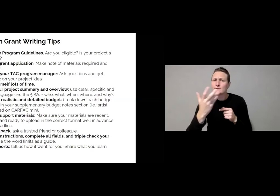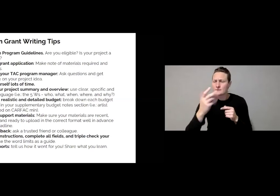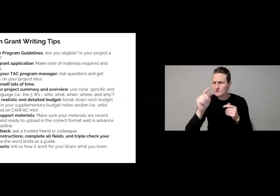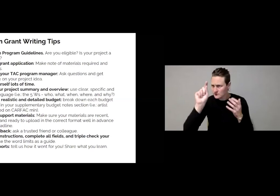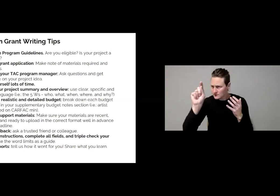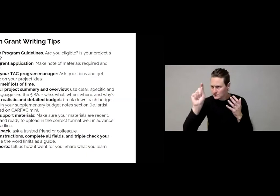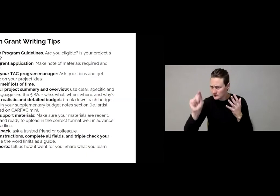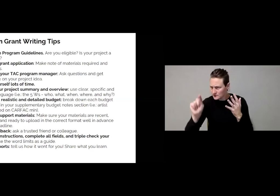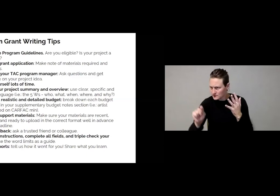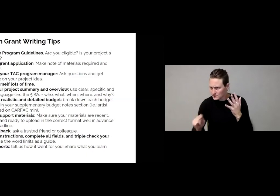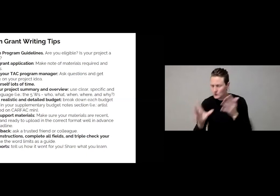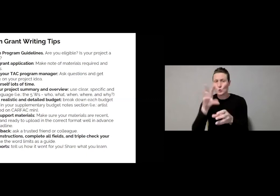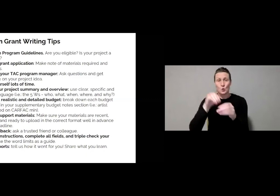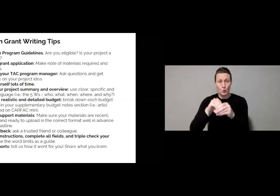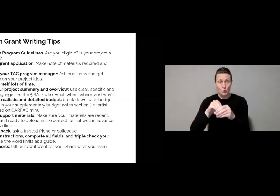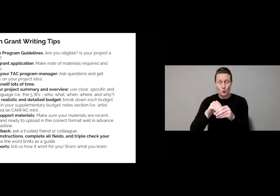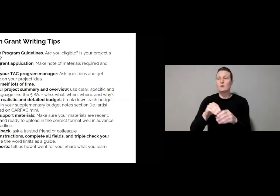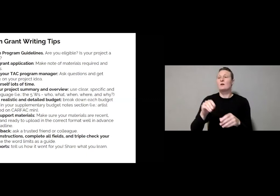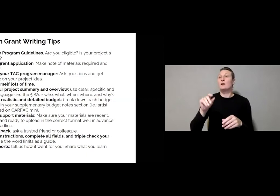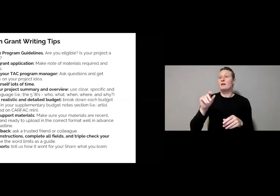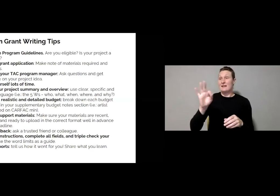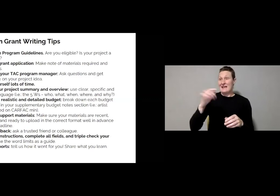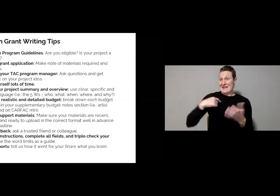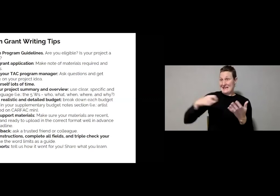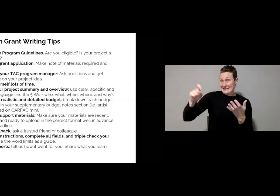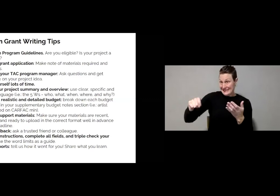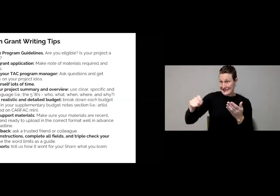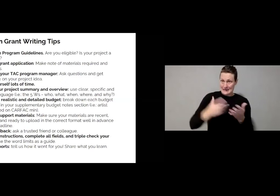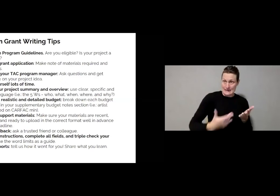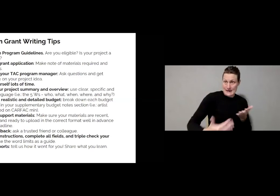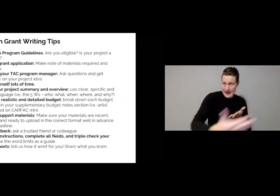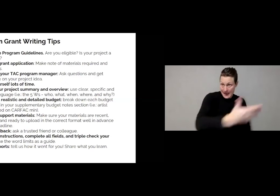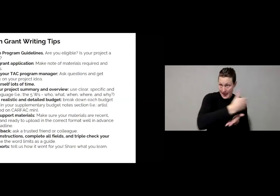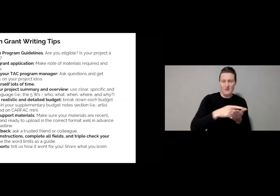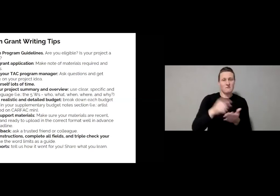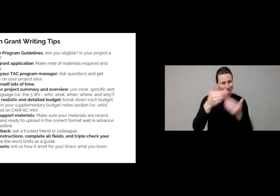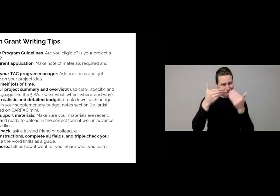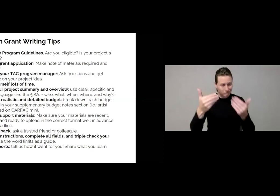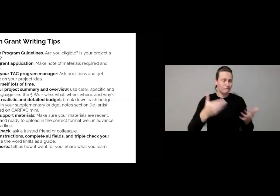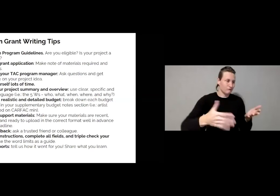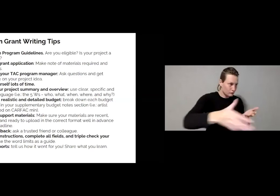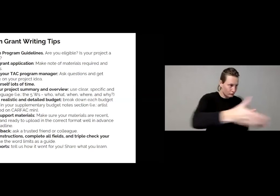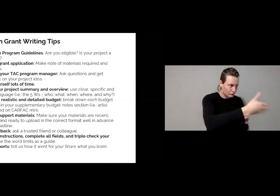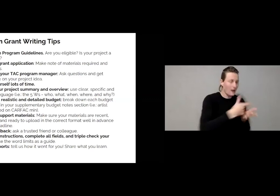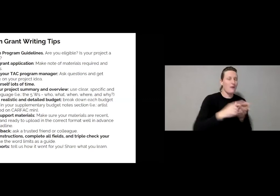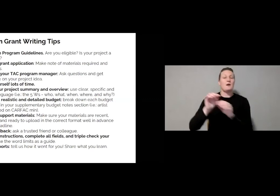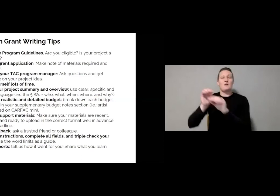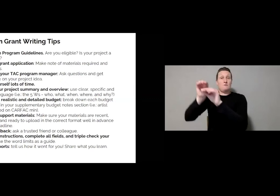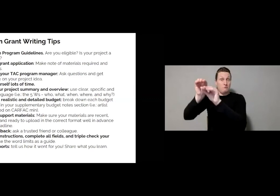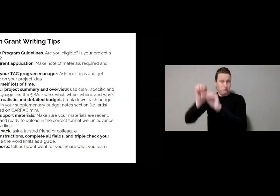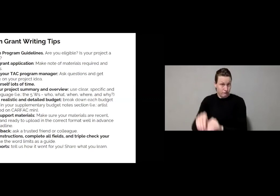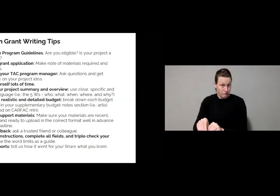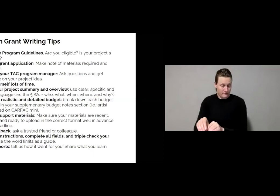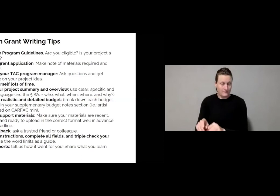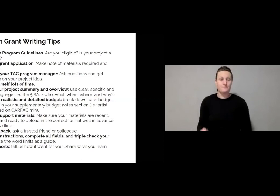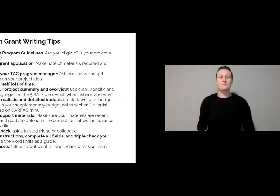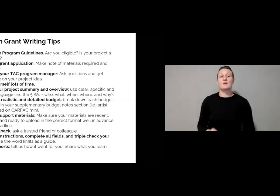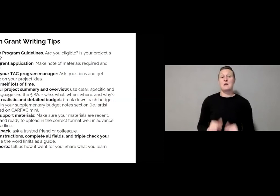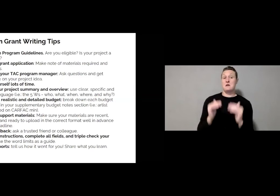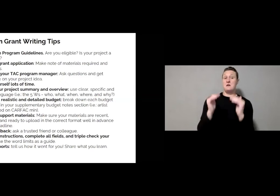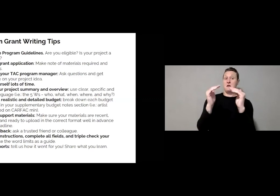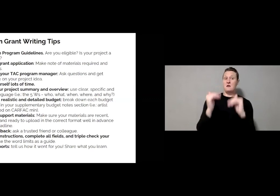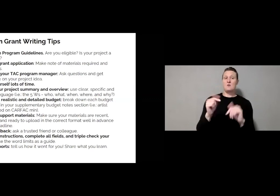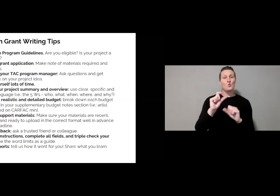and start to pull all those materials together. You can contact your grant program manager. That would be me in this situation. You can